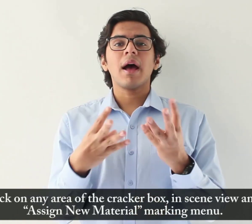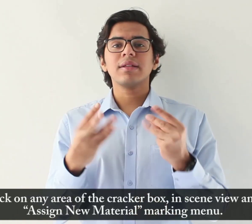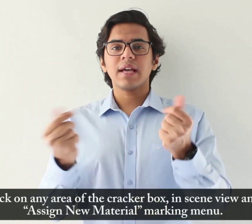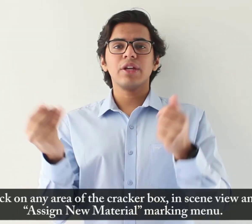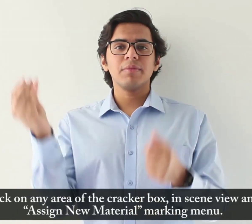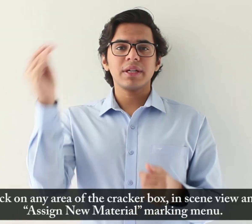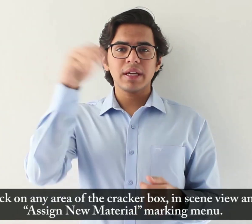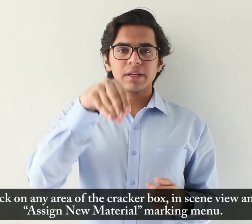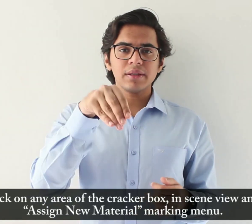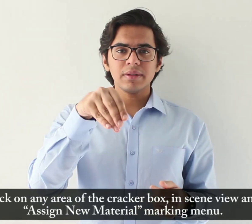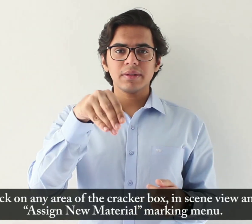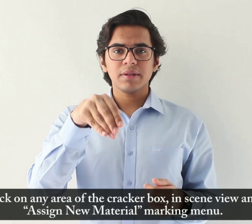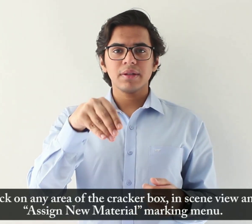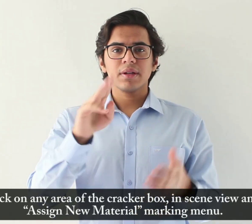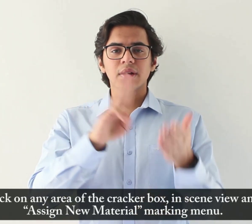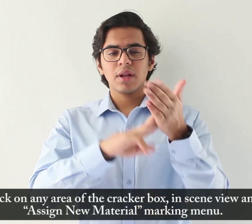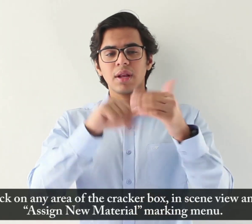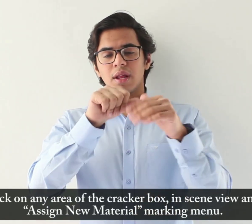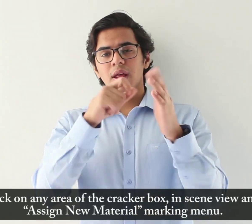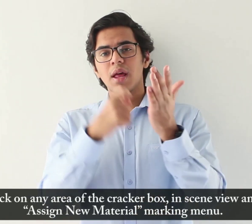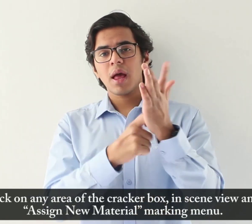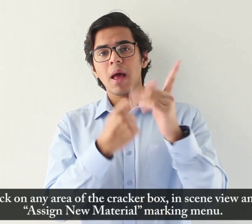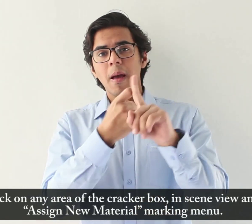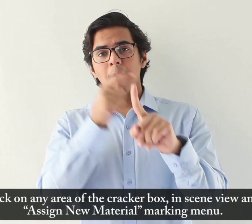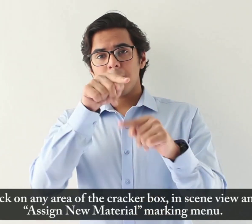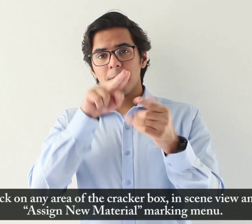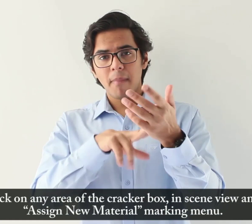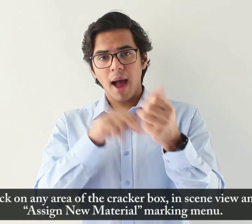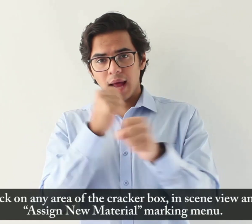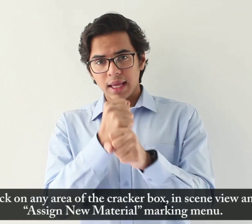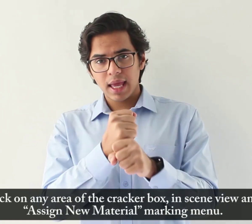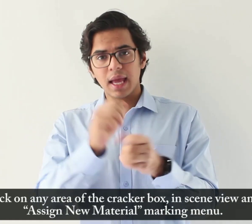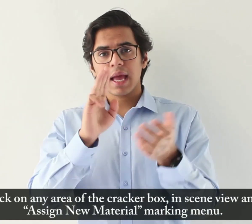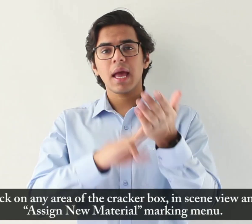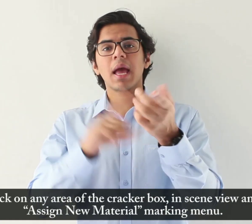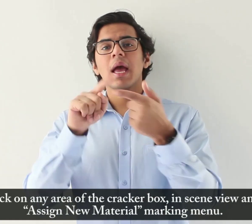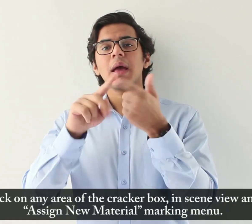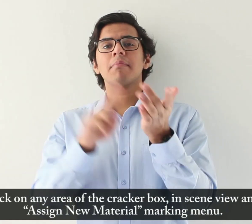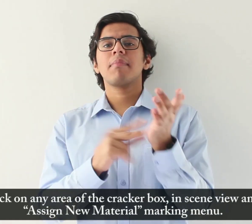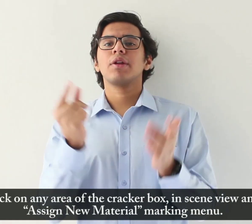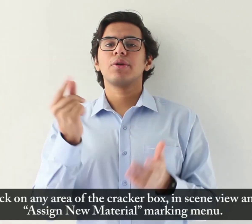Assign New Material marking menu.